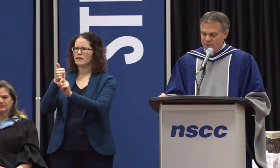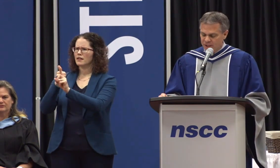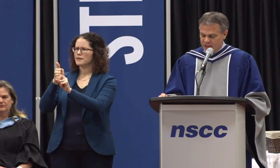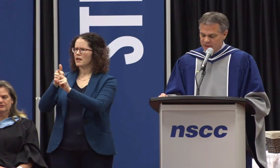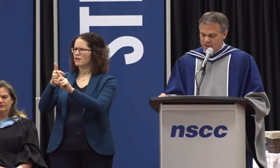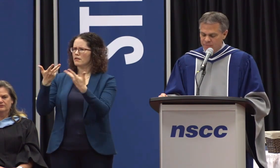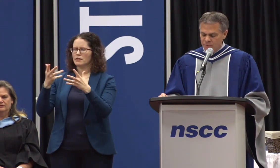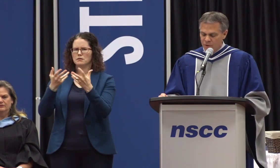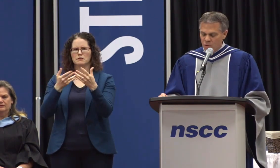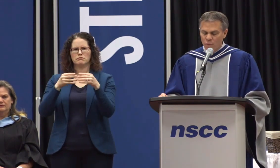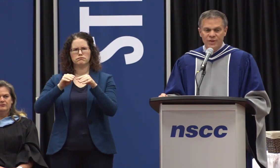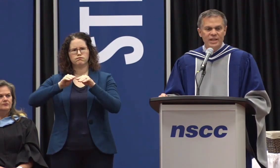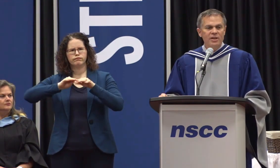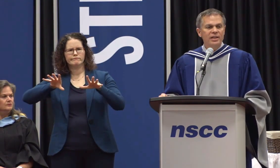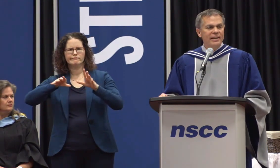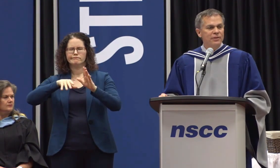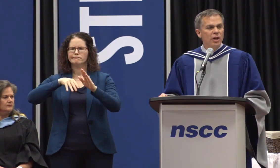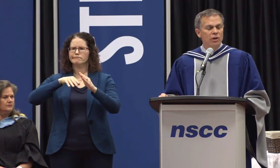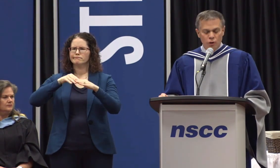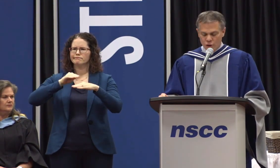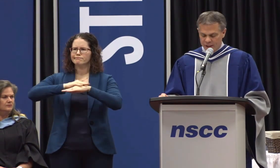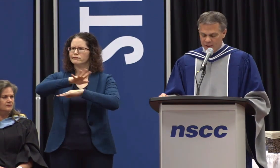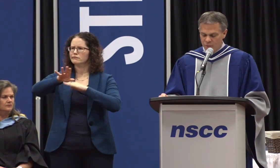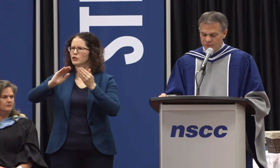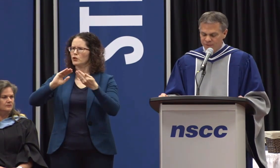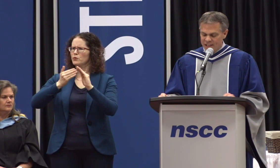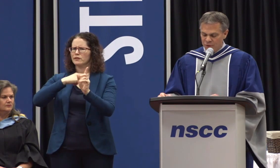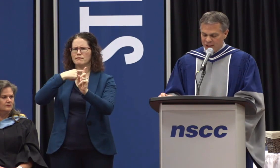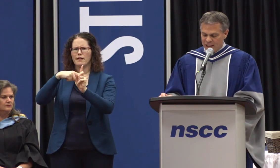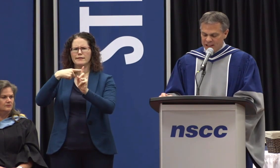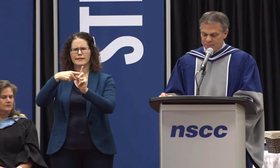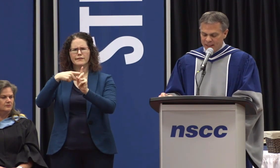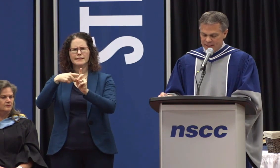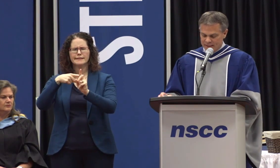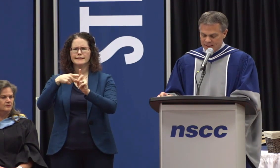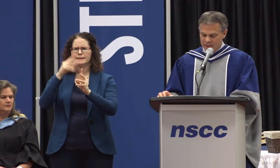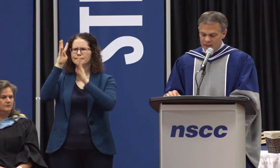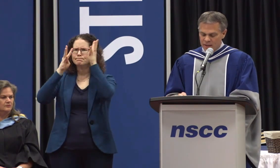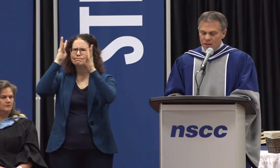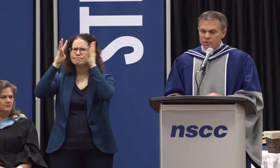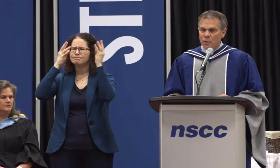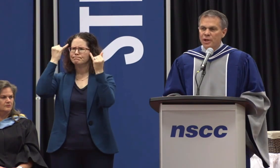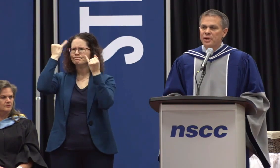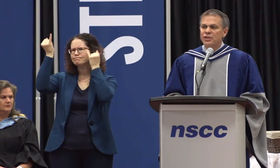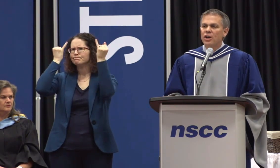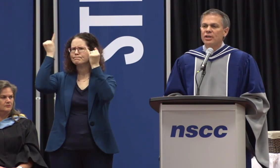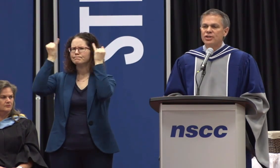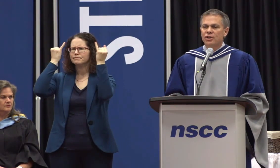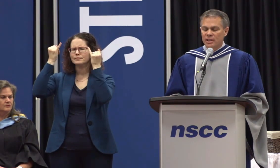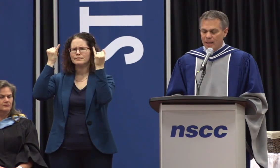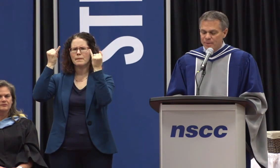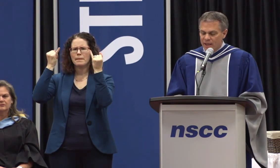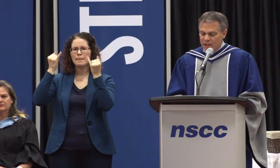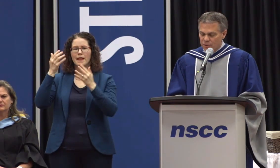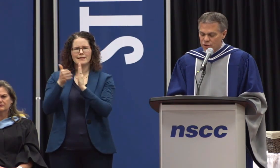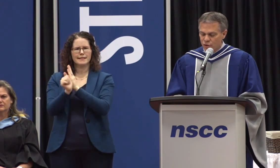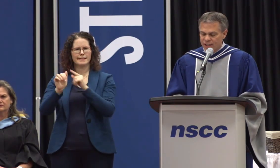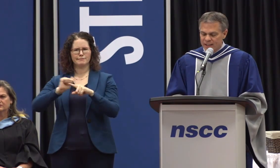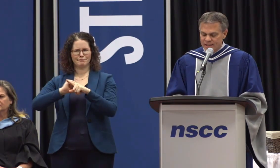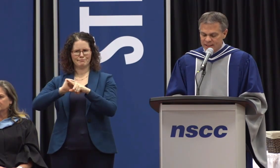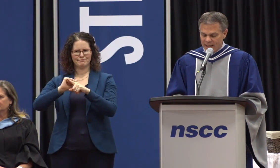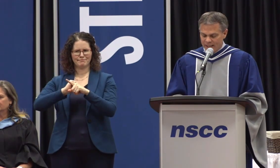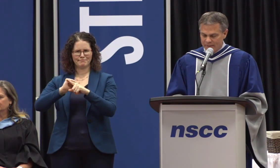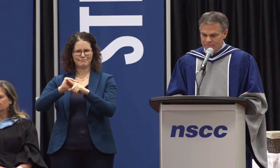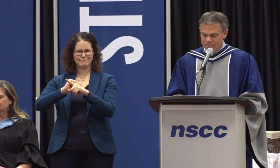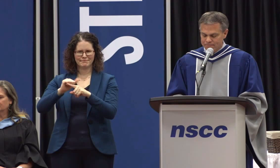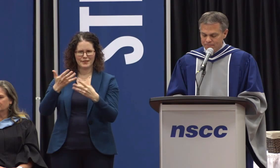their communities with their lifelong learning when faced with the unexpected. So I want to acknowledge our alumni who are joining